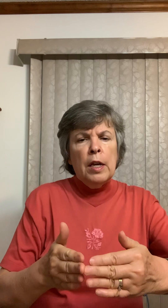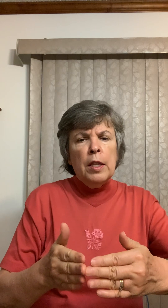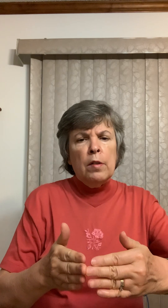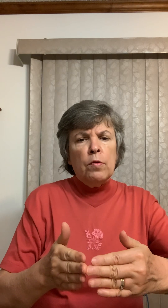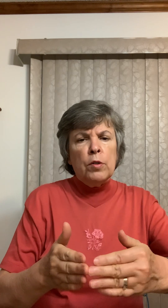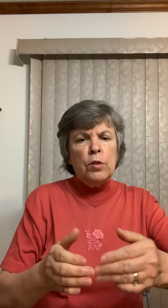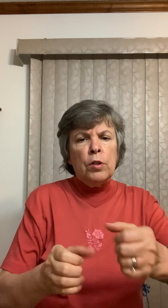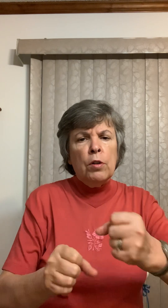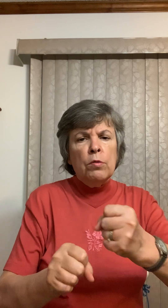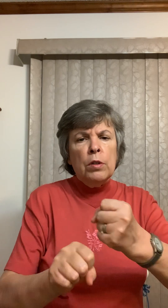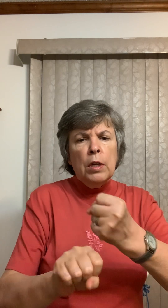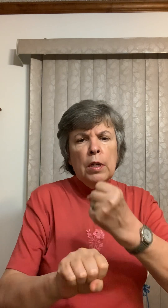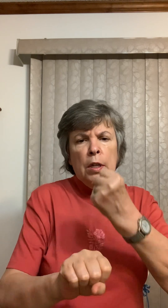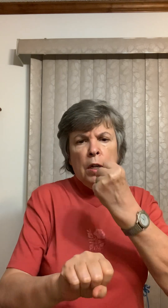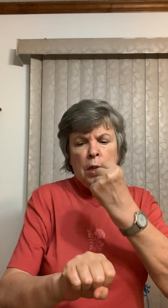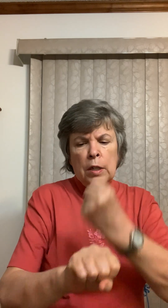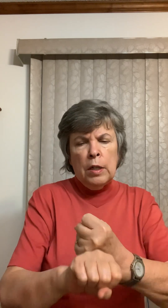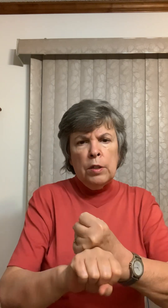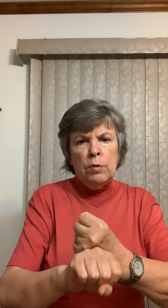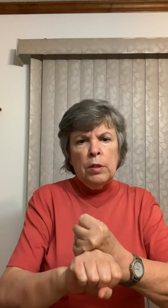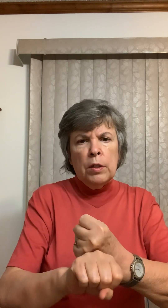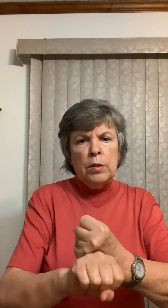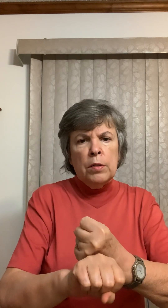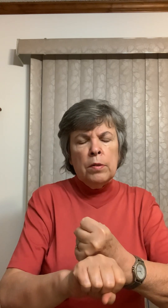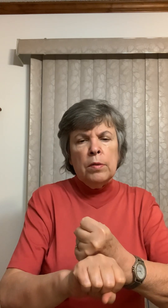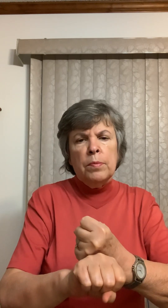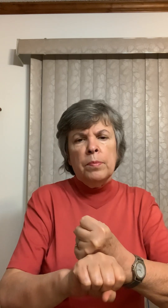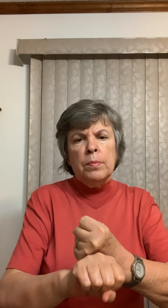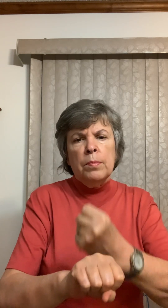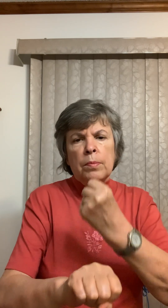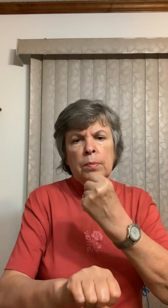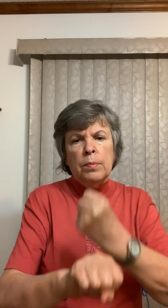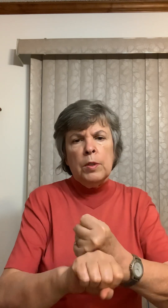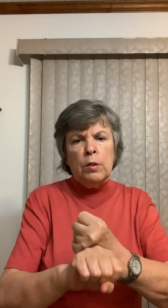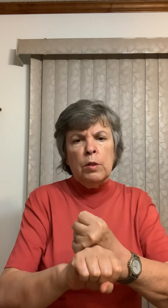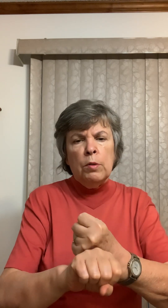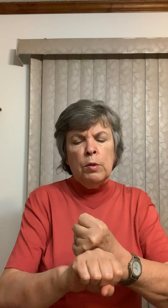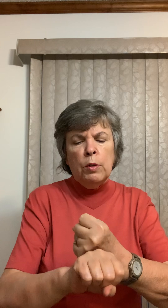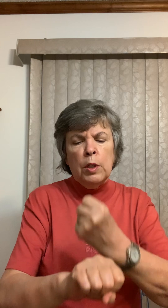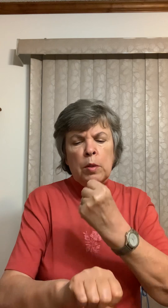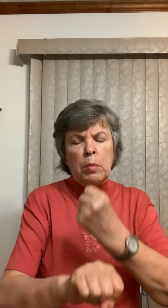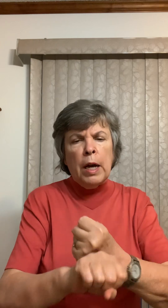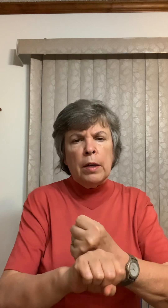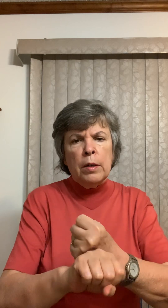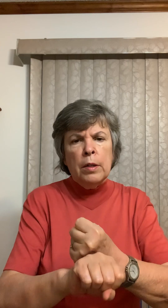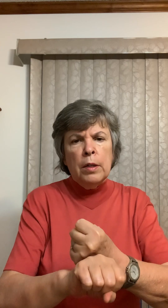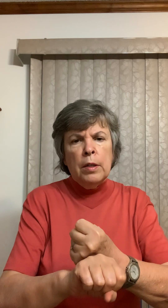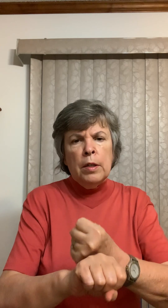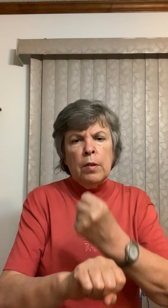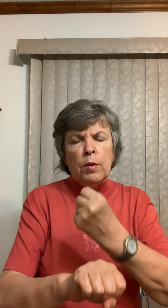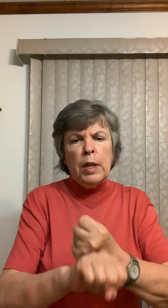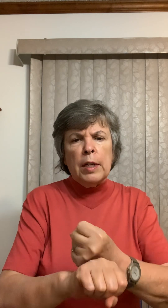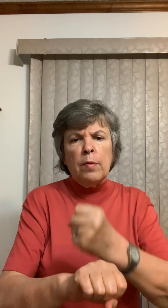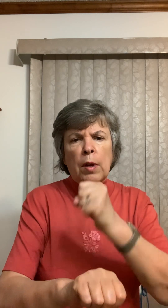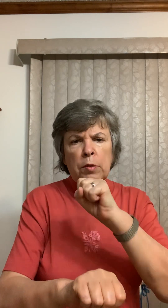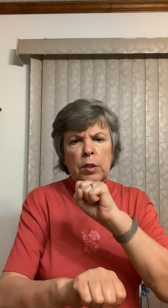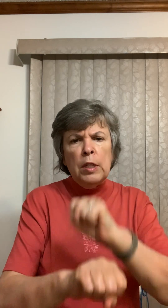then for stone, I do this. So you hit the back of your hand. I've seen it